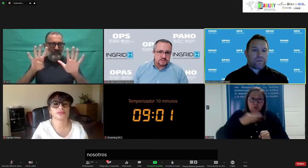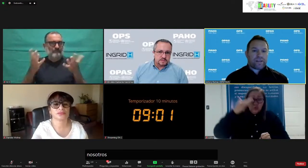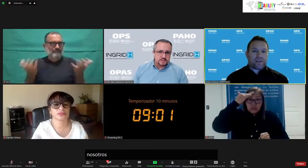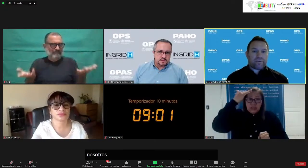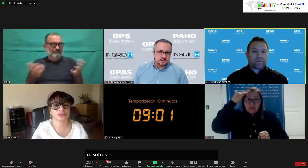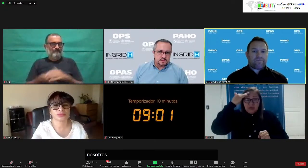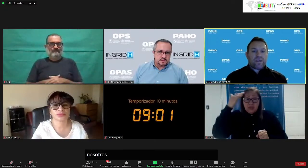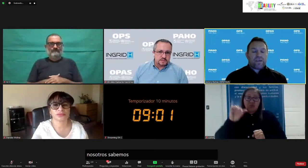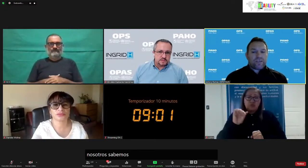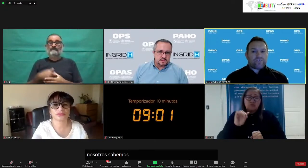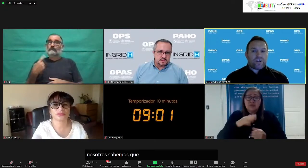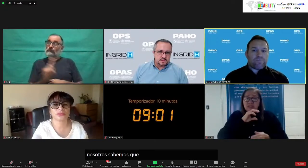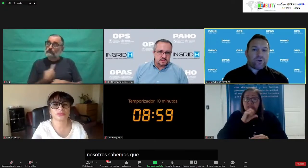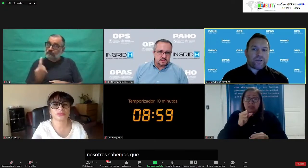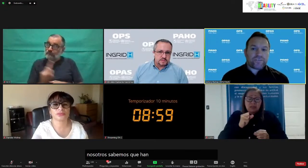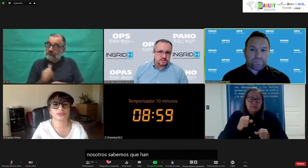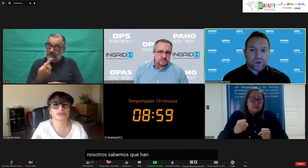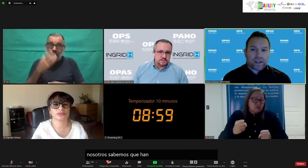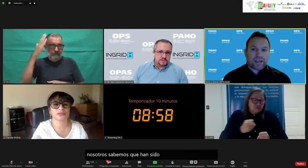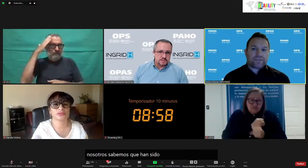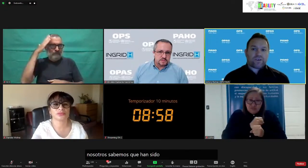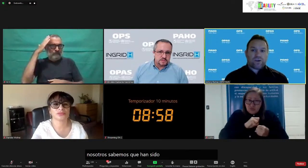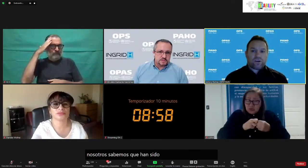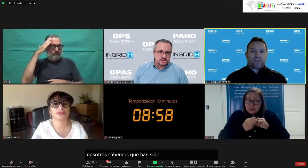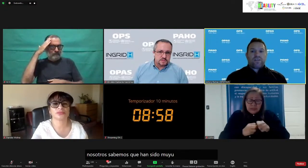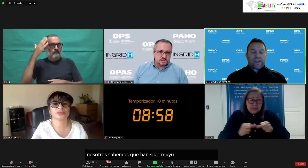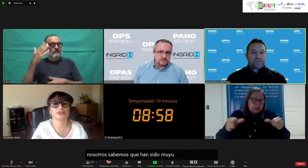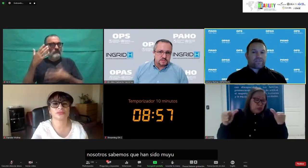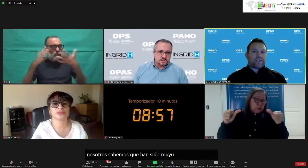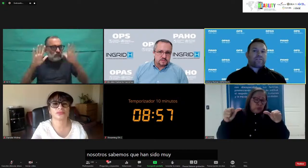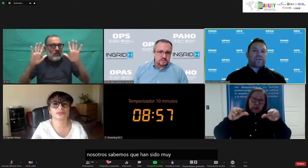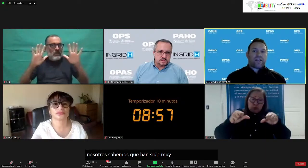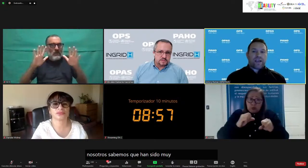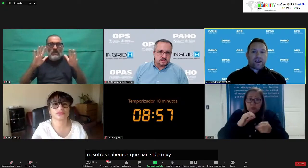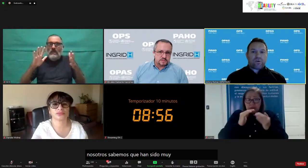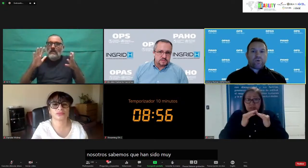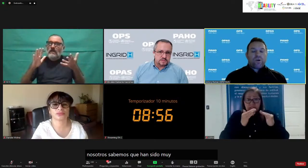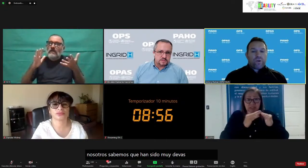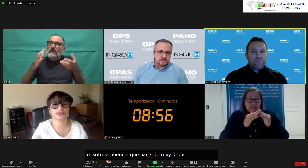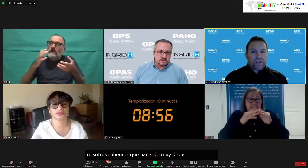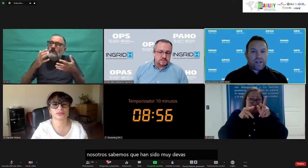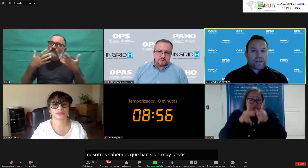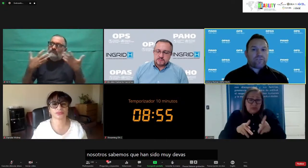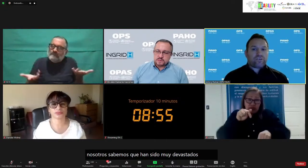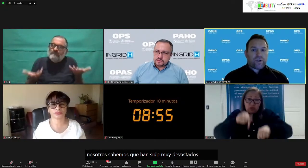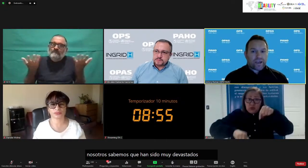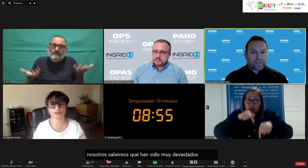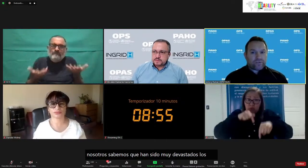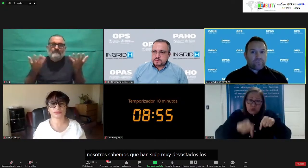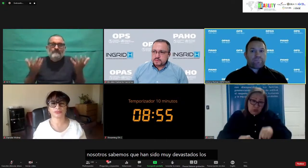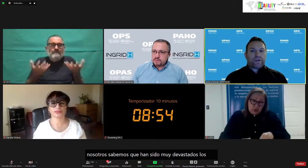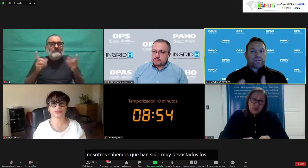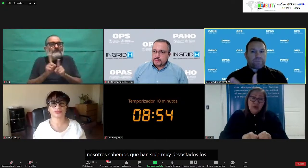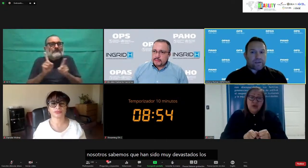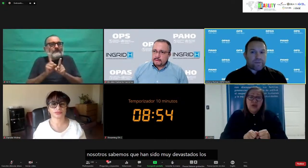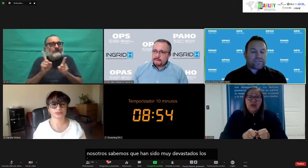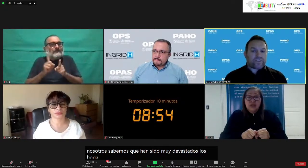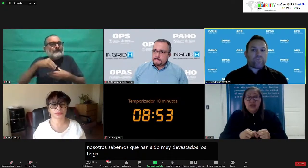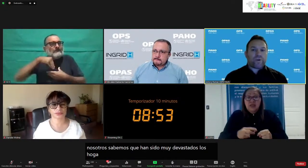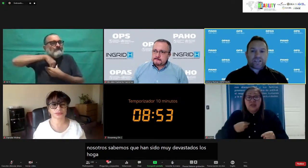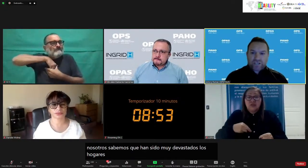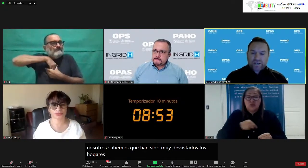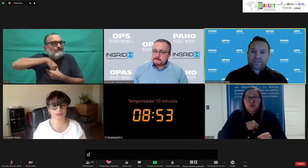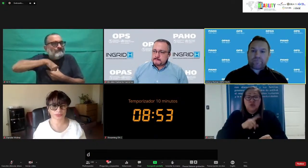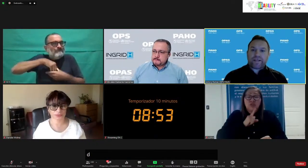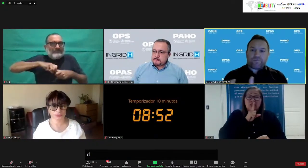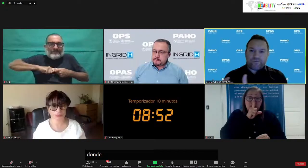throughout the pandemic this has really put a spotlight on the health sector and how we really need to as we build back better